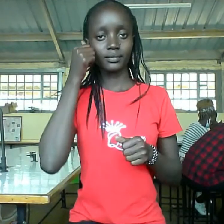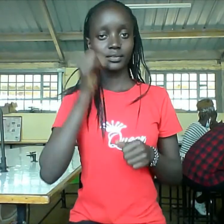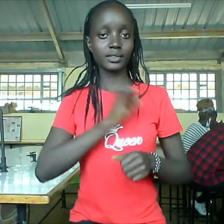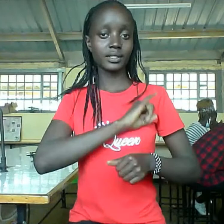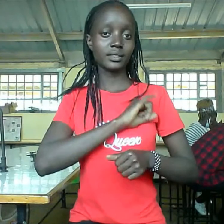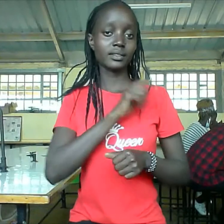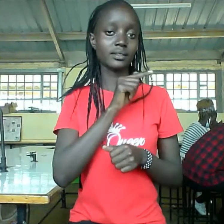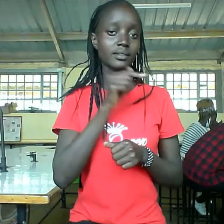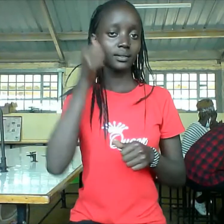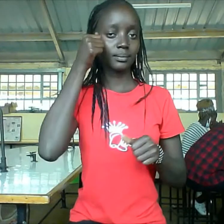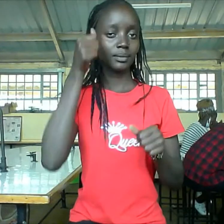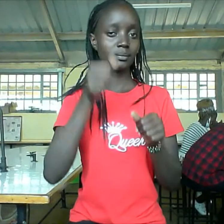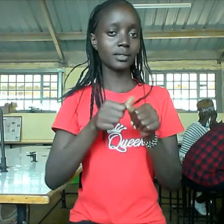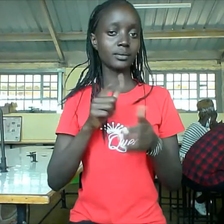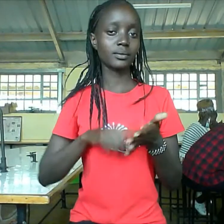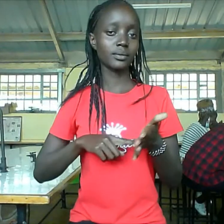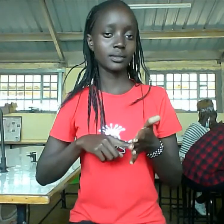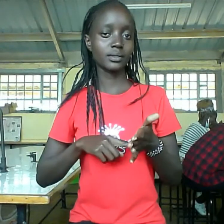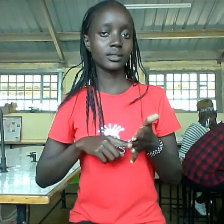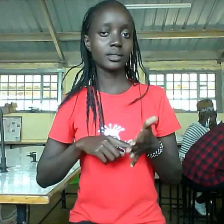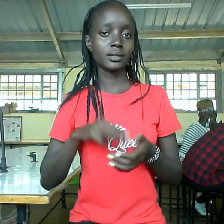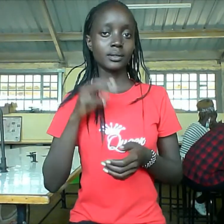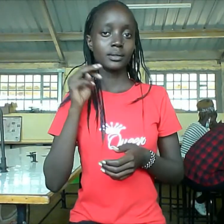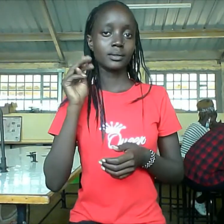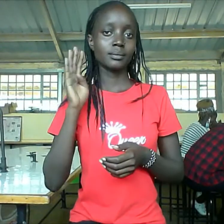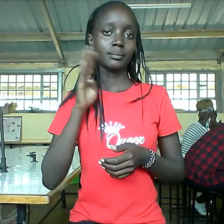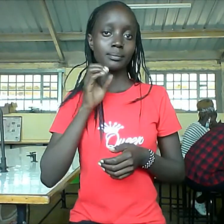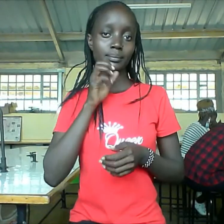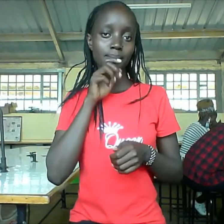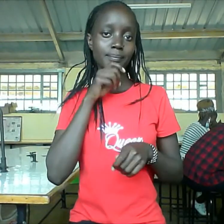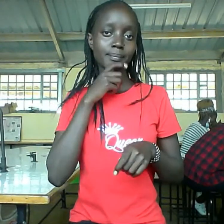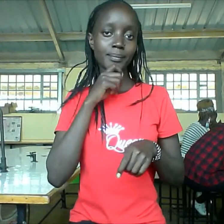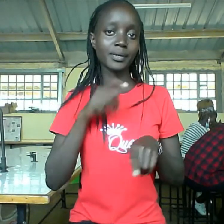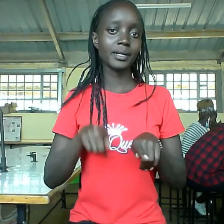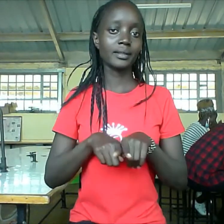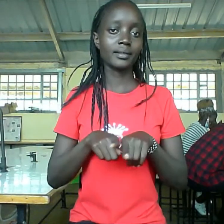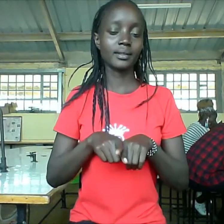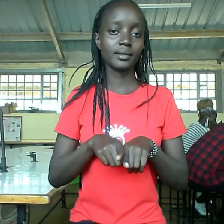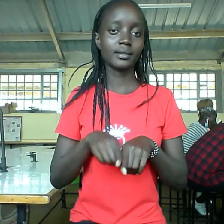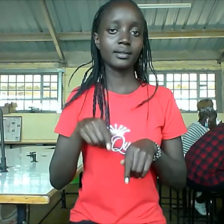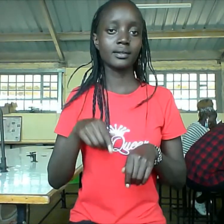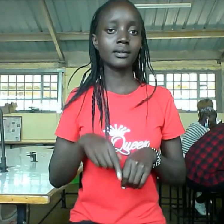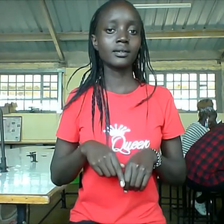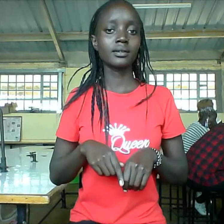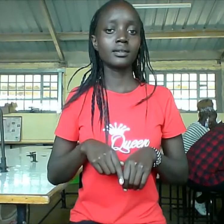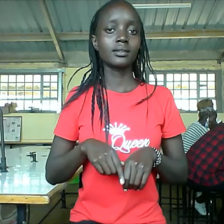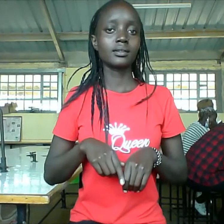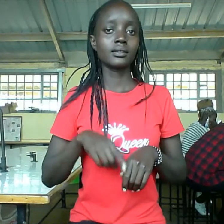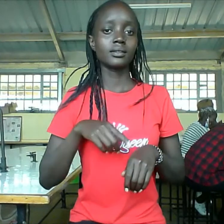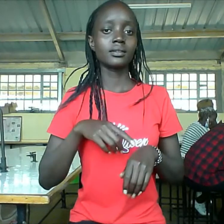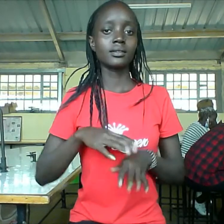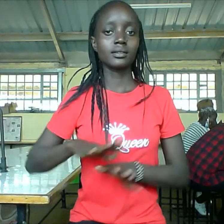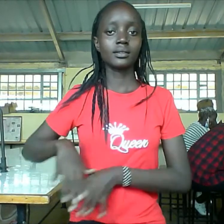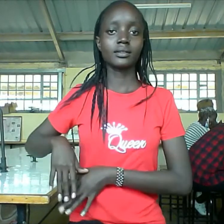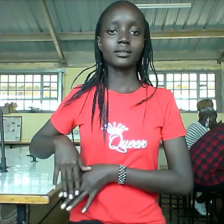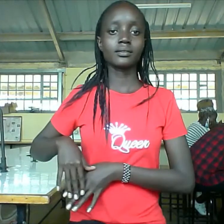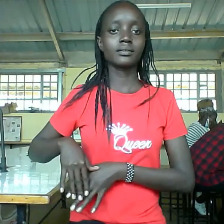Milton once left the tractor engine running on a slope. That incident made Isaac